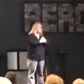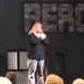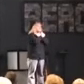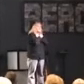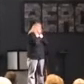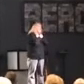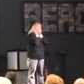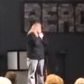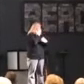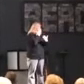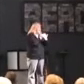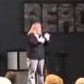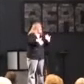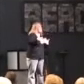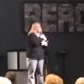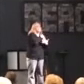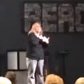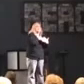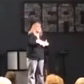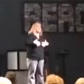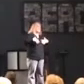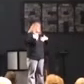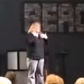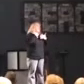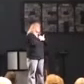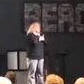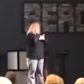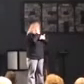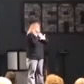love well, live fully,